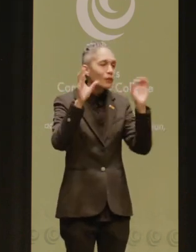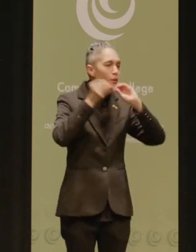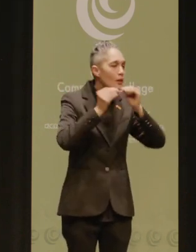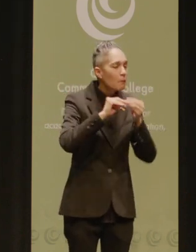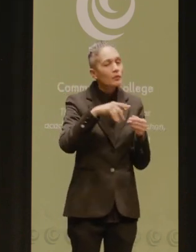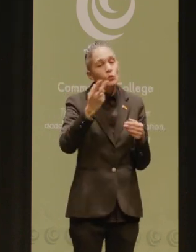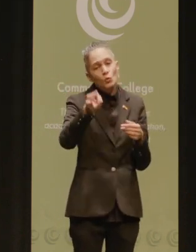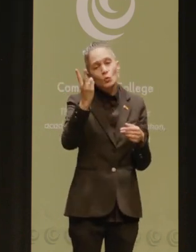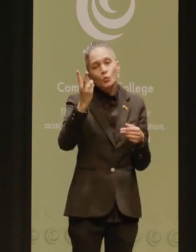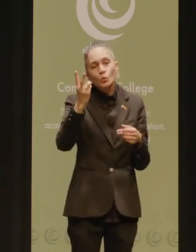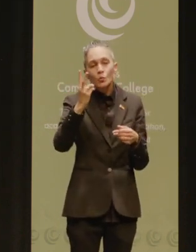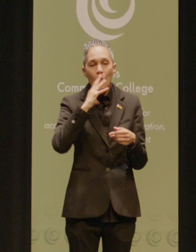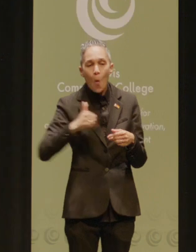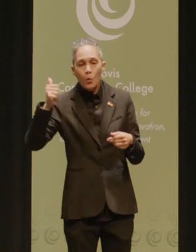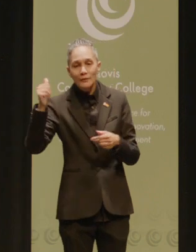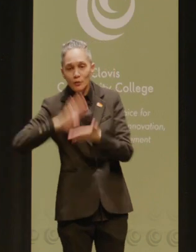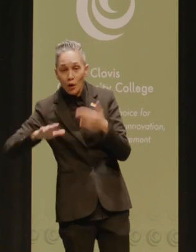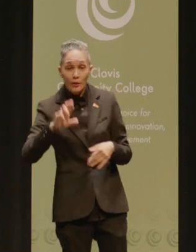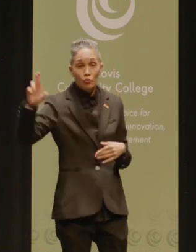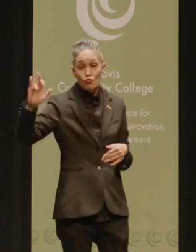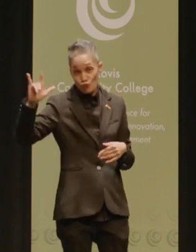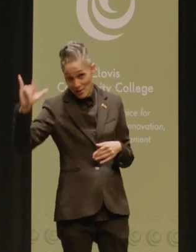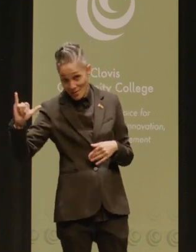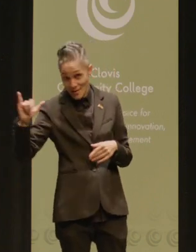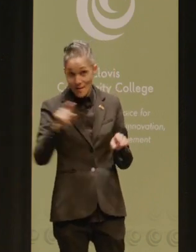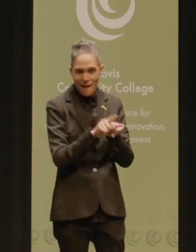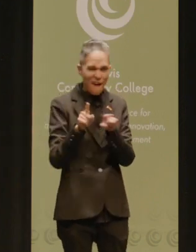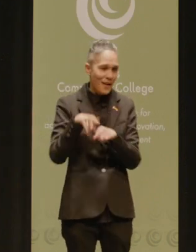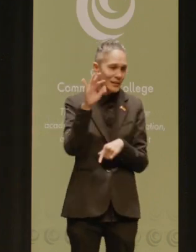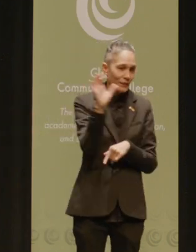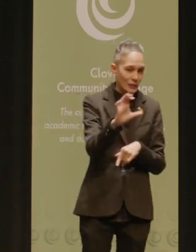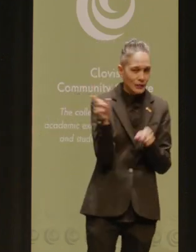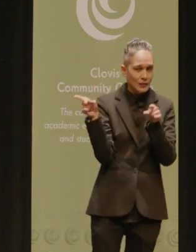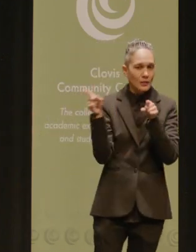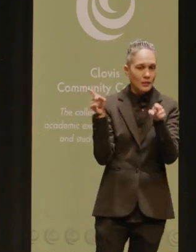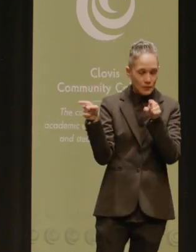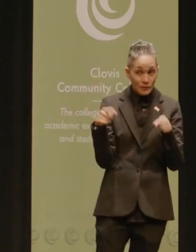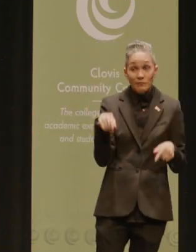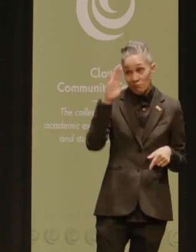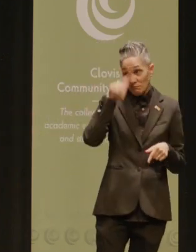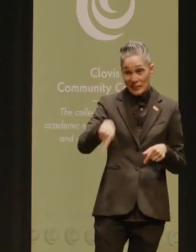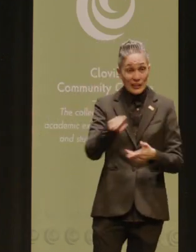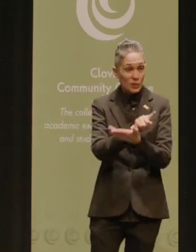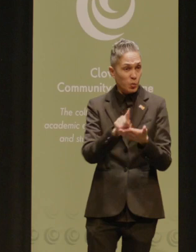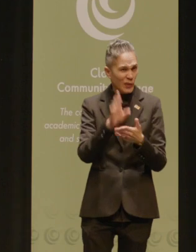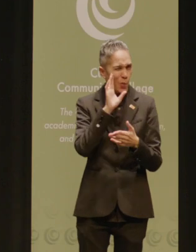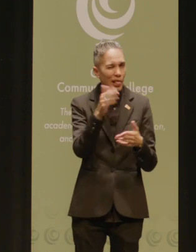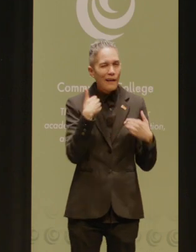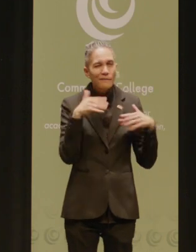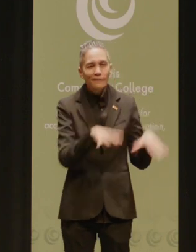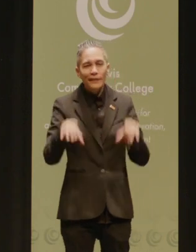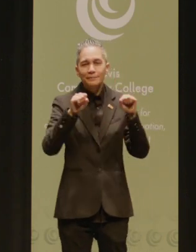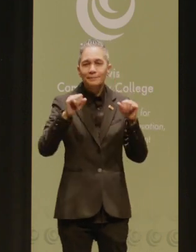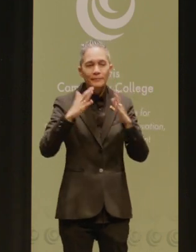two oldest colleges, Reedley and Fresno. And this week, we're having